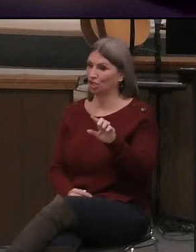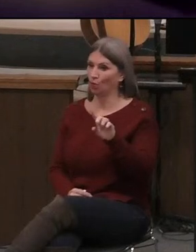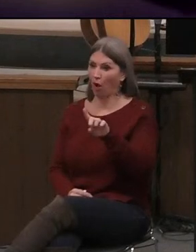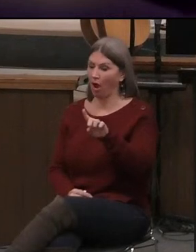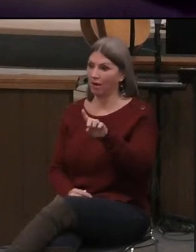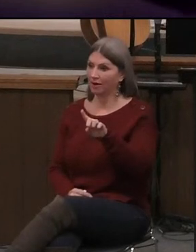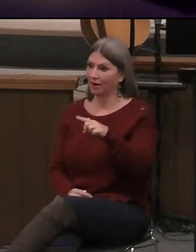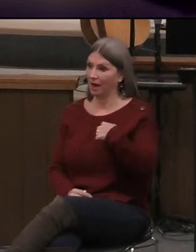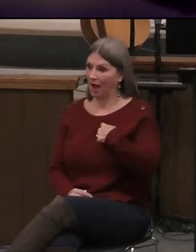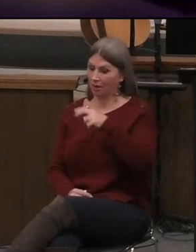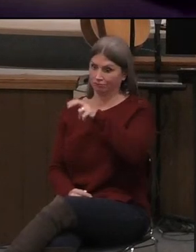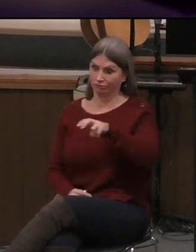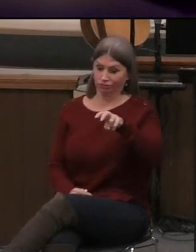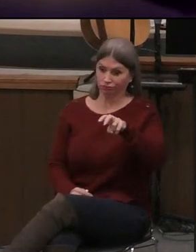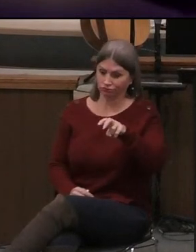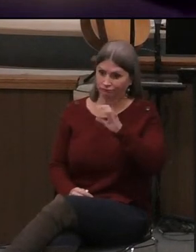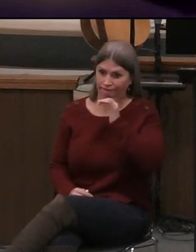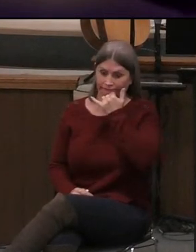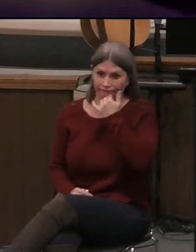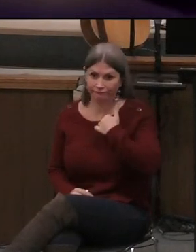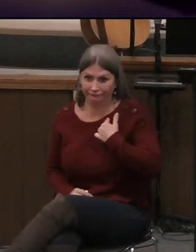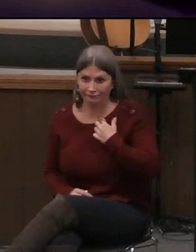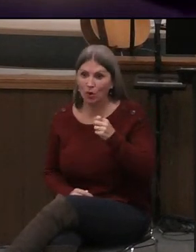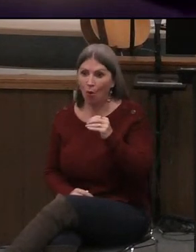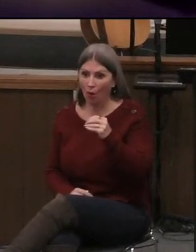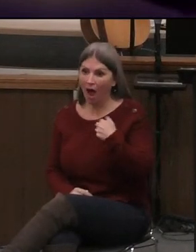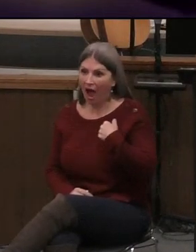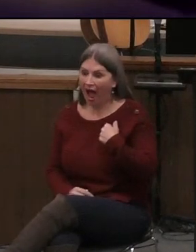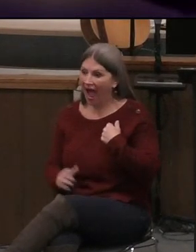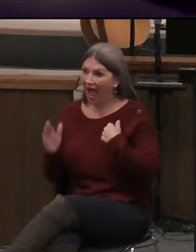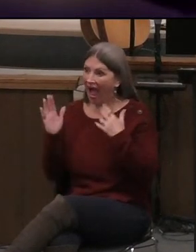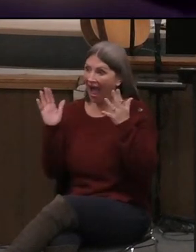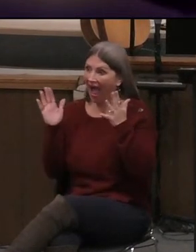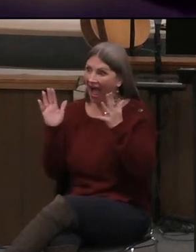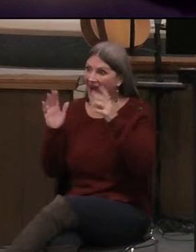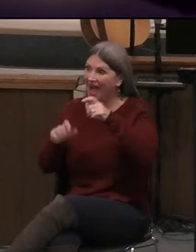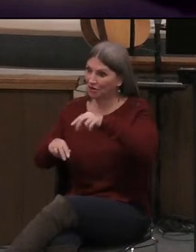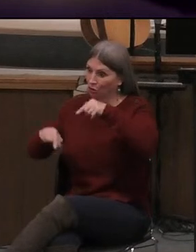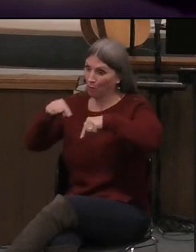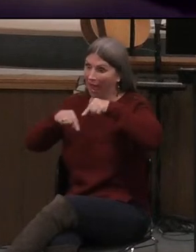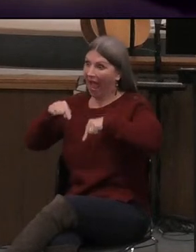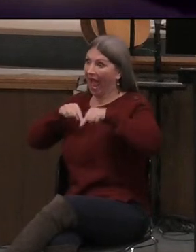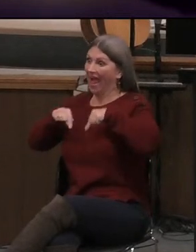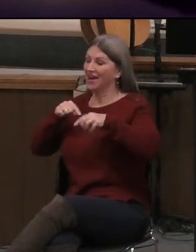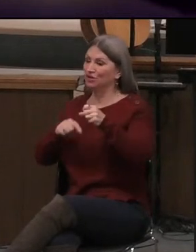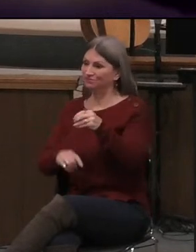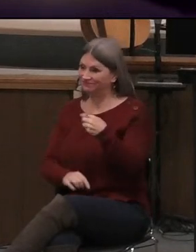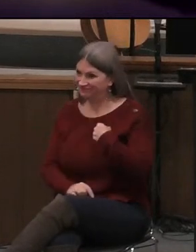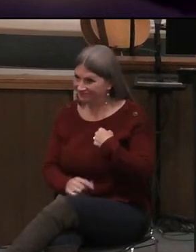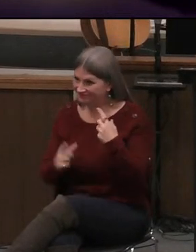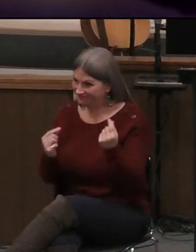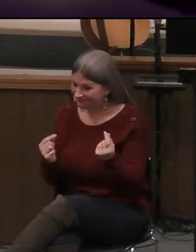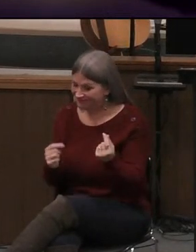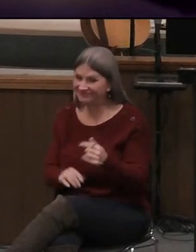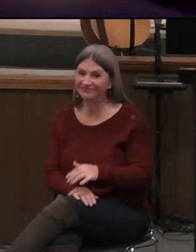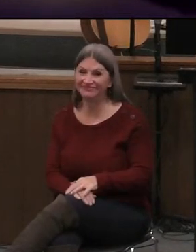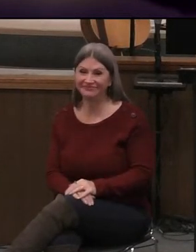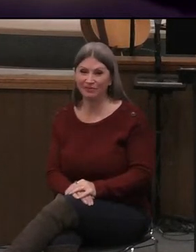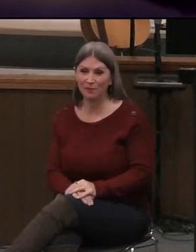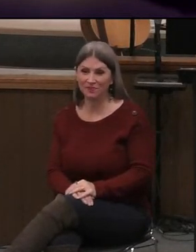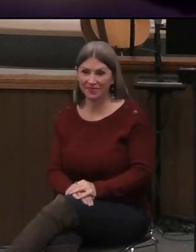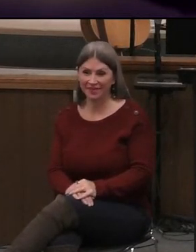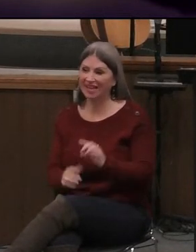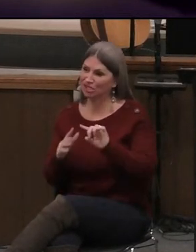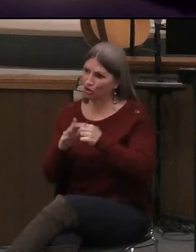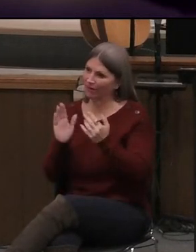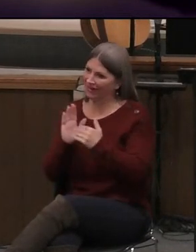jumped into Colossians 2. And so I went, what am I going to do? So had to